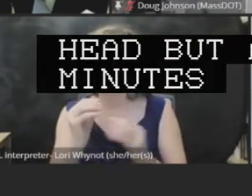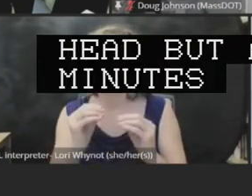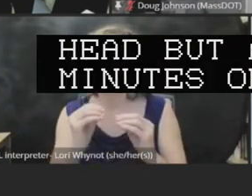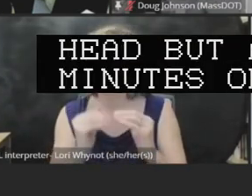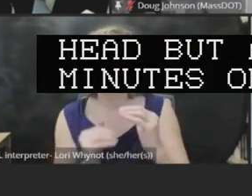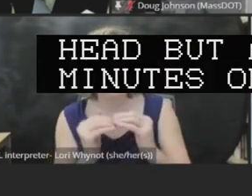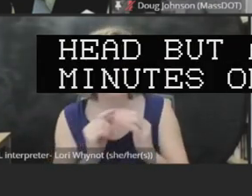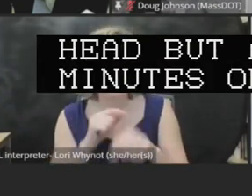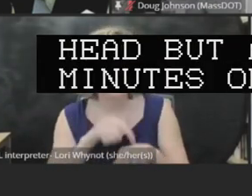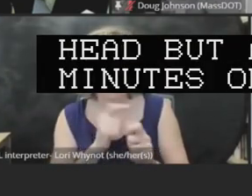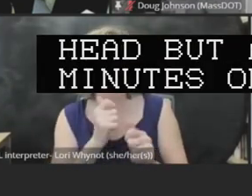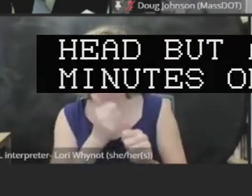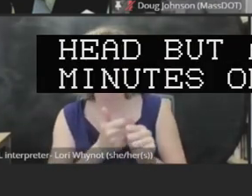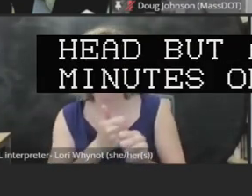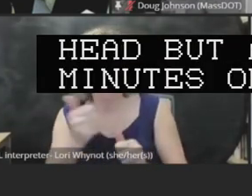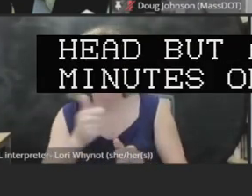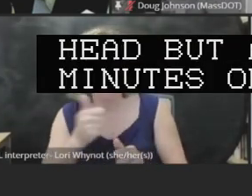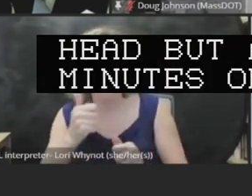Thank you.